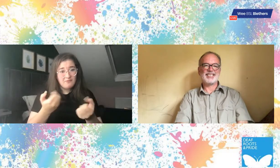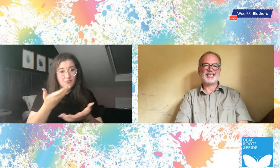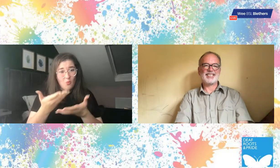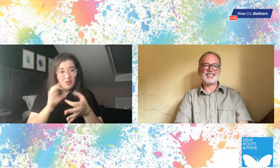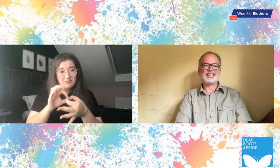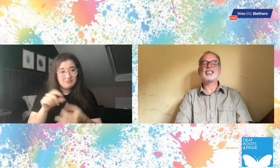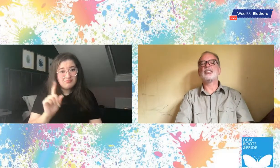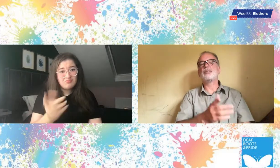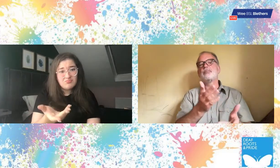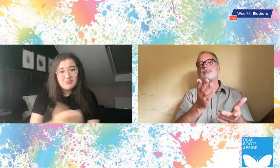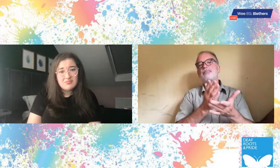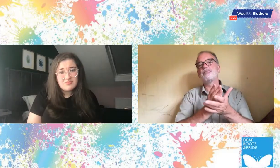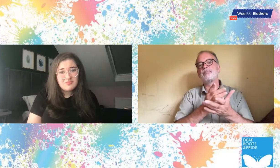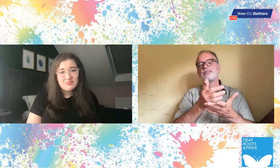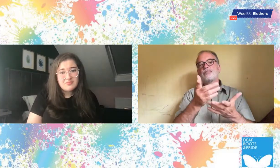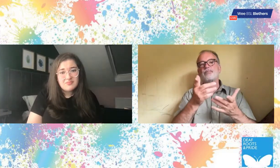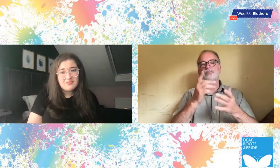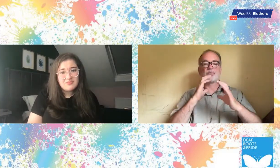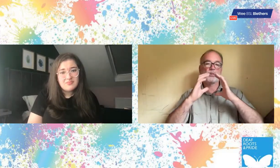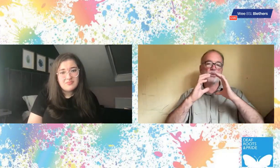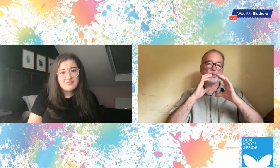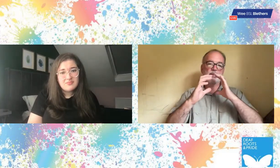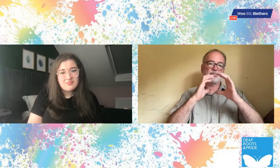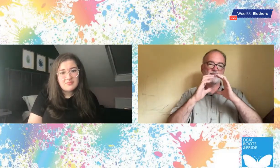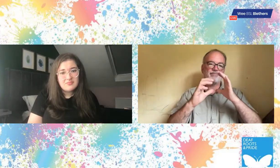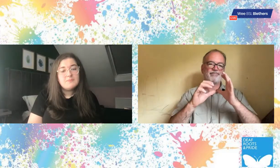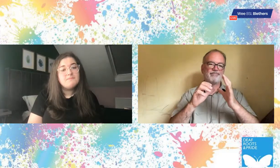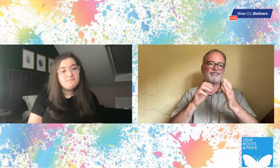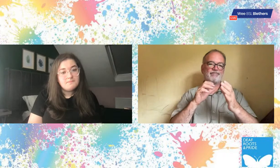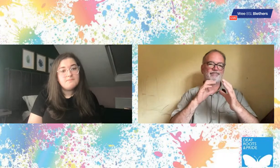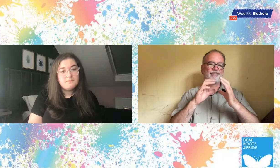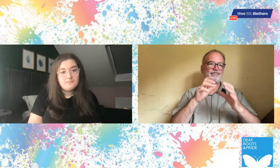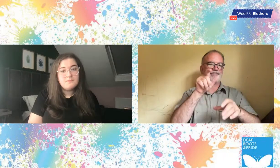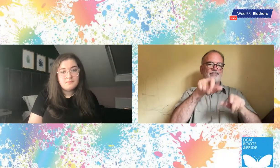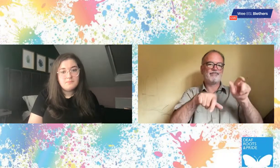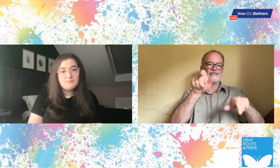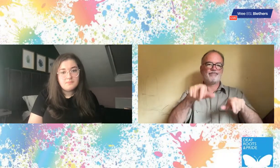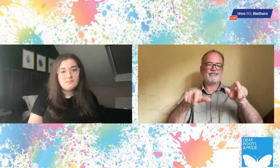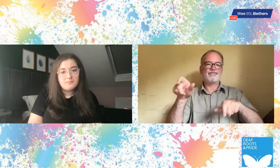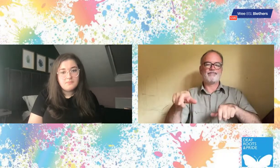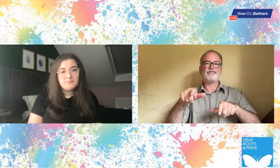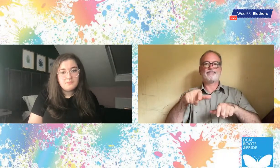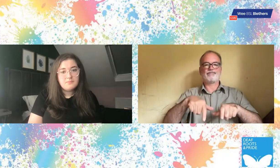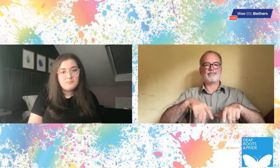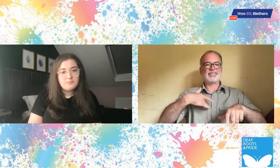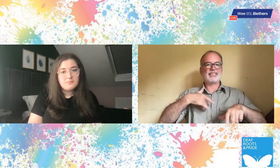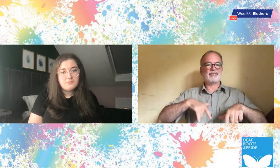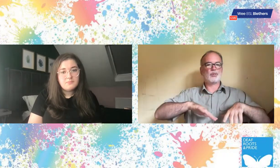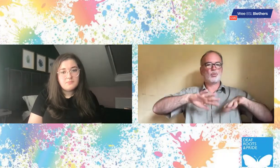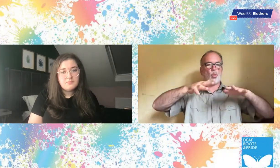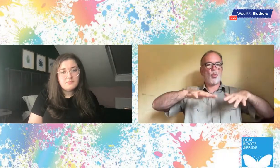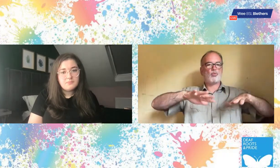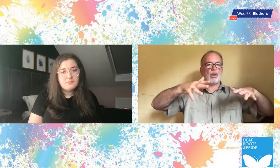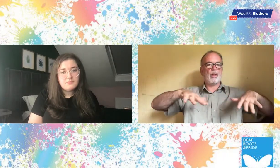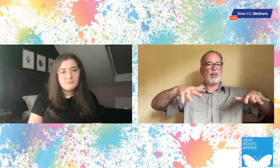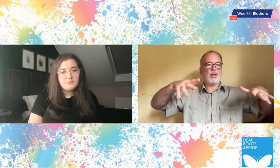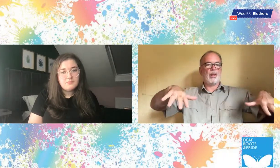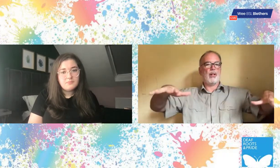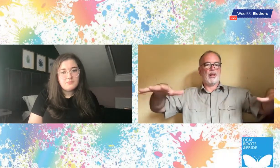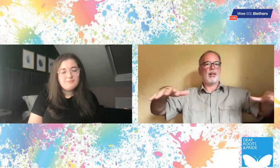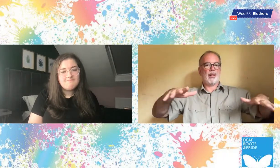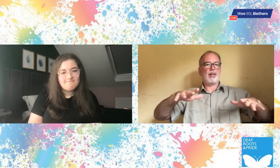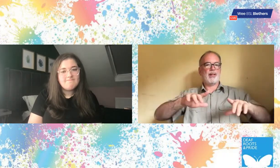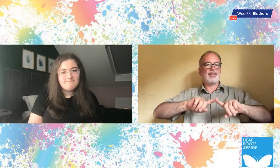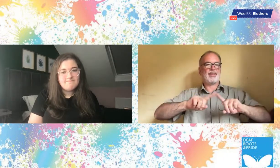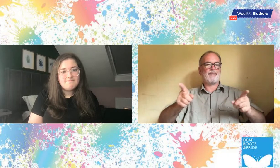was it difficult to start the wildlife conservation park? Have you got any stories about this? Well, the biggest challenge, I